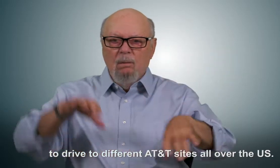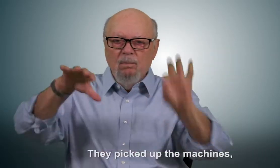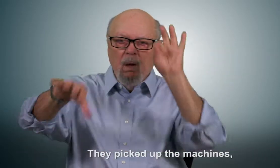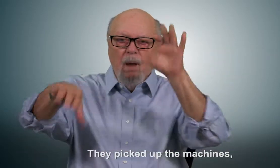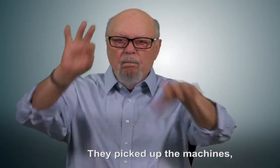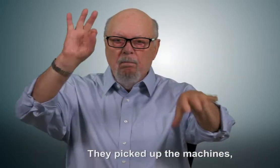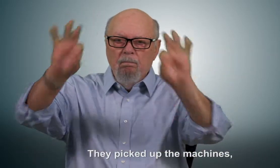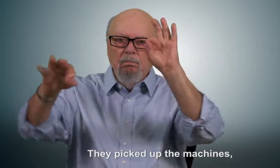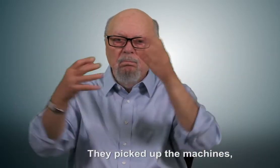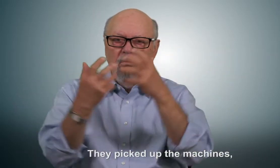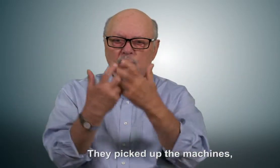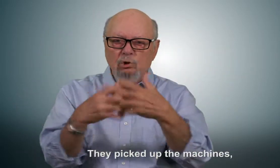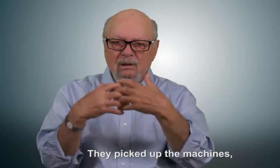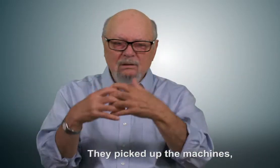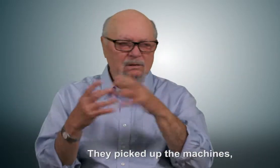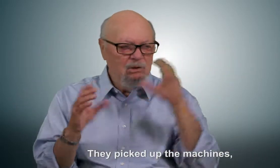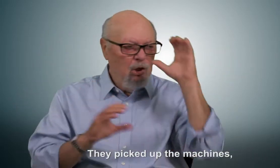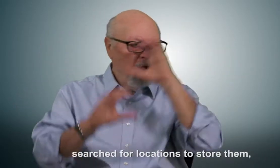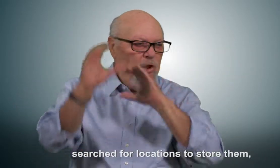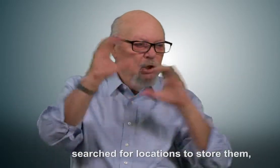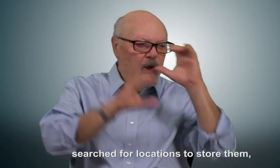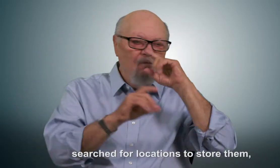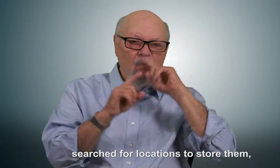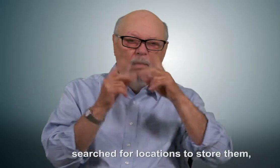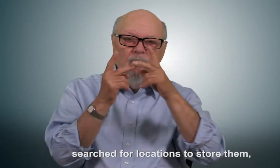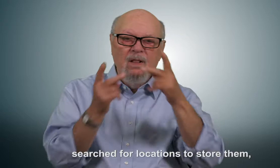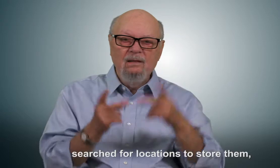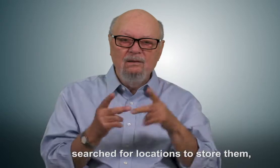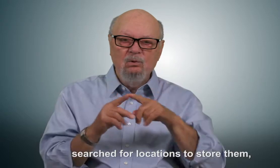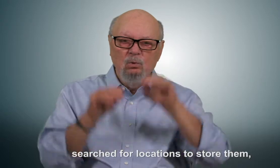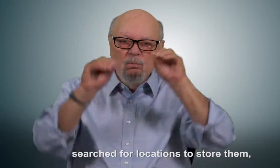They picked up the machines, searched for locations to store them,